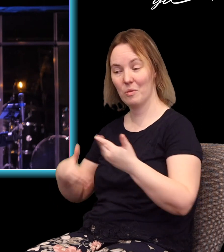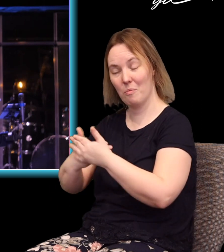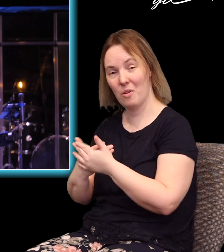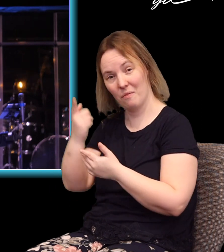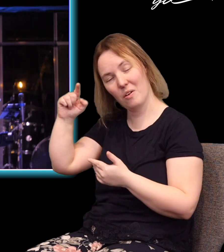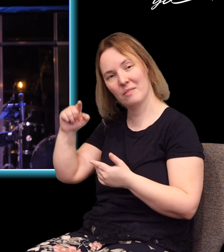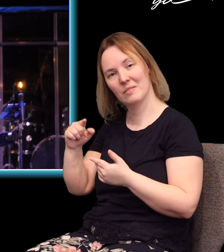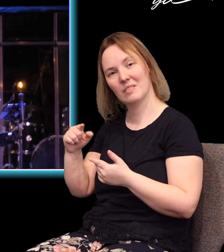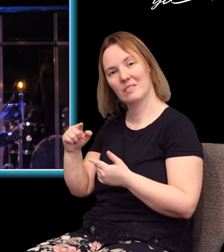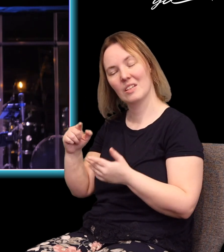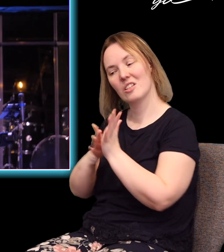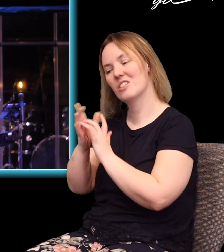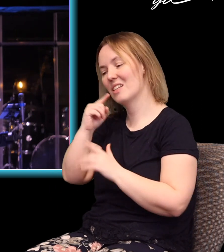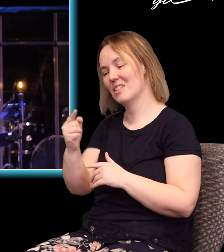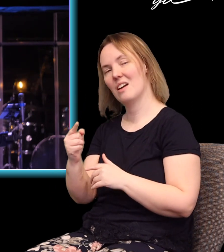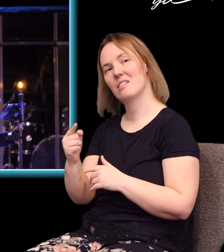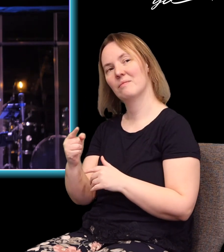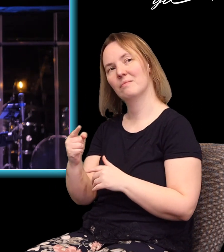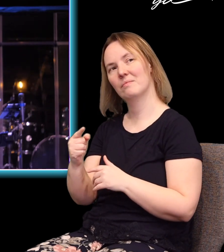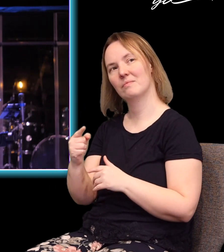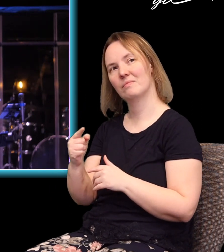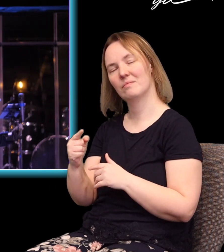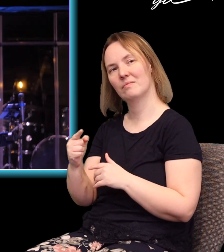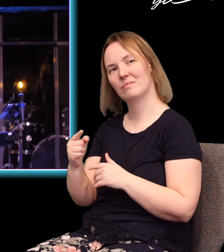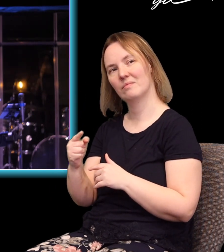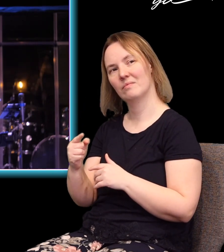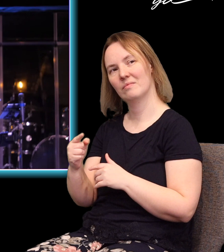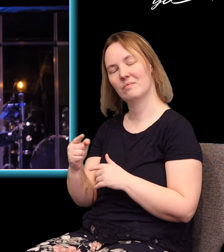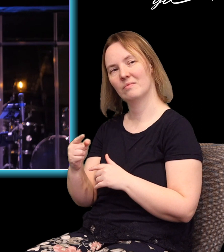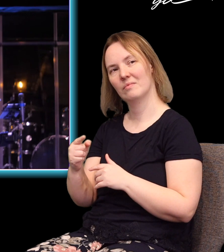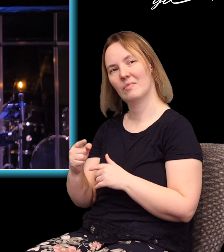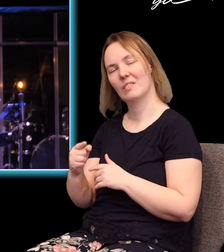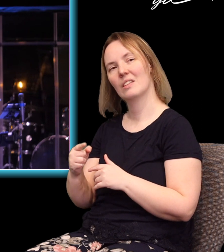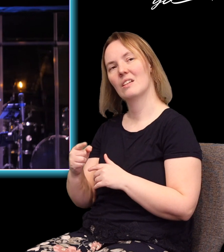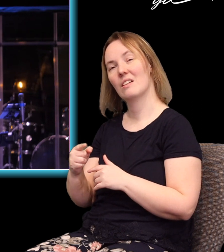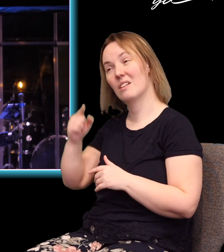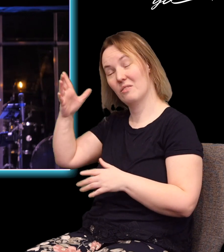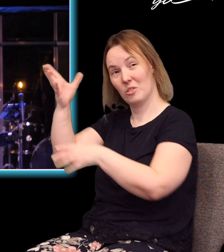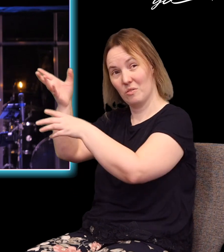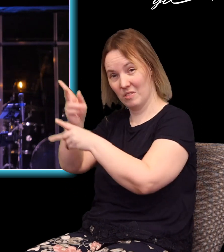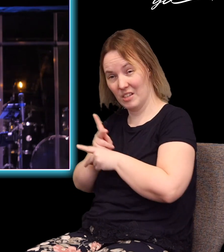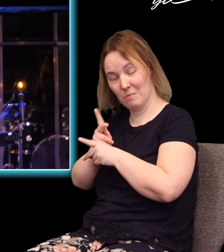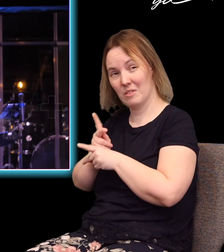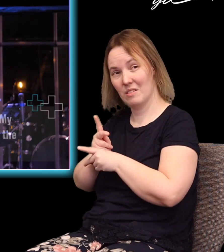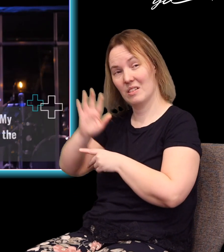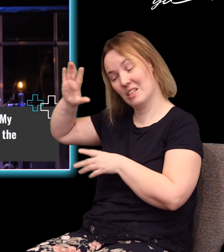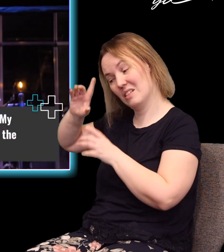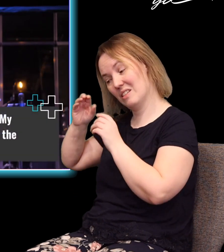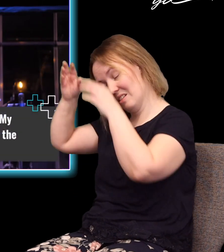shared this last week. Jesus said in John 8, if you hold to my teaching, you are really my